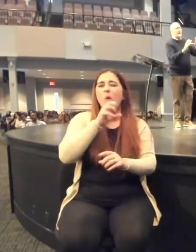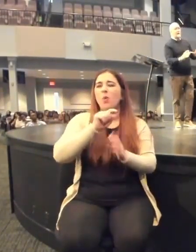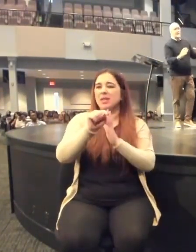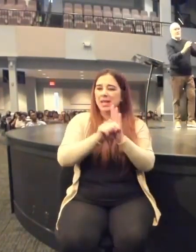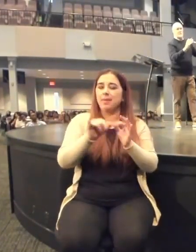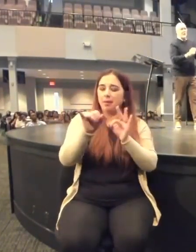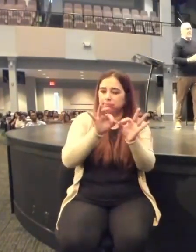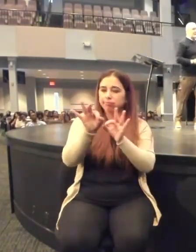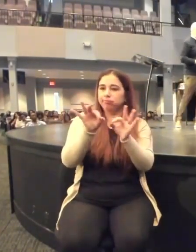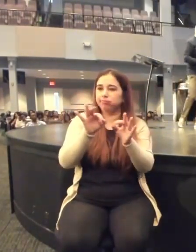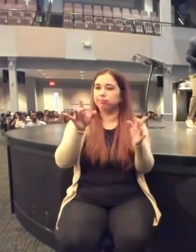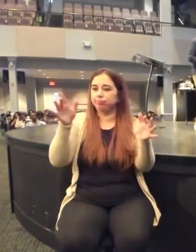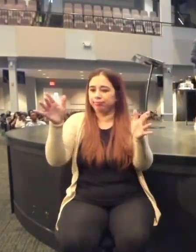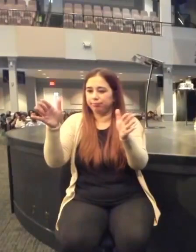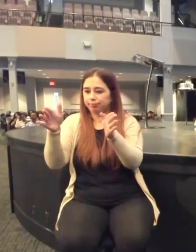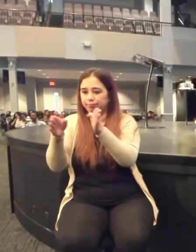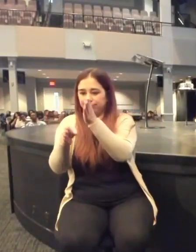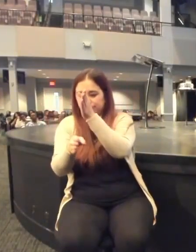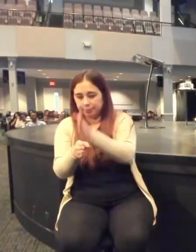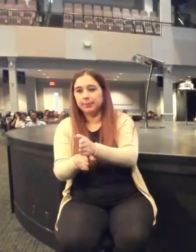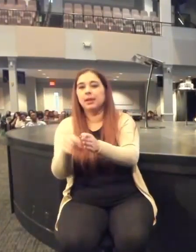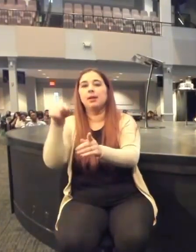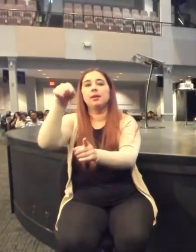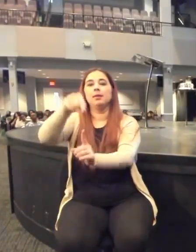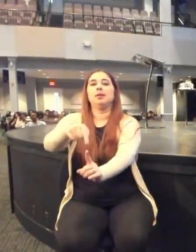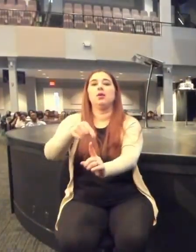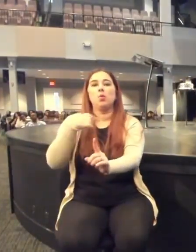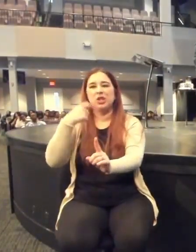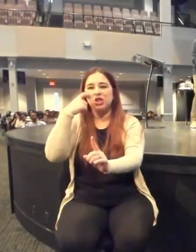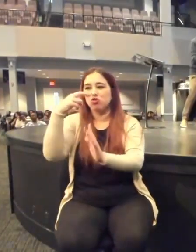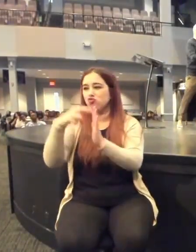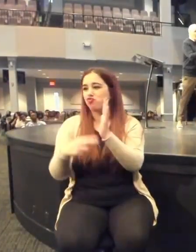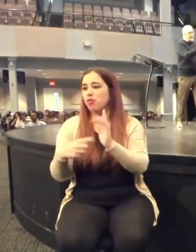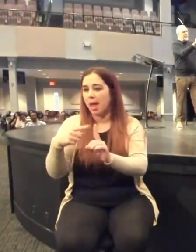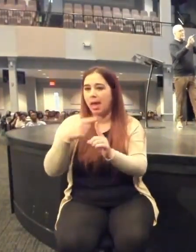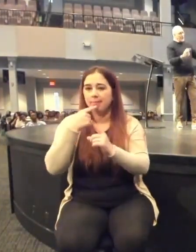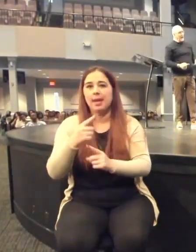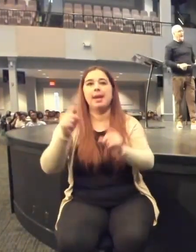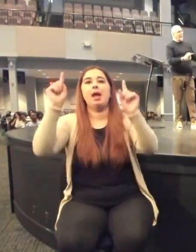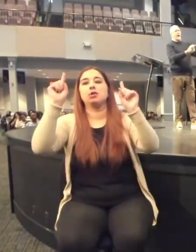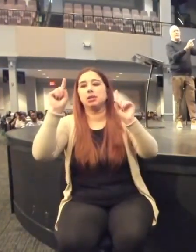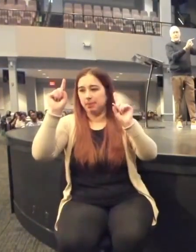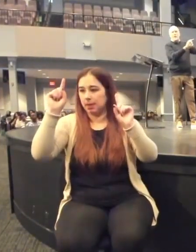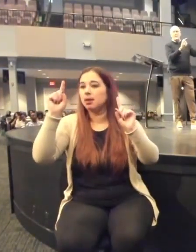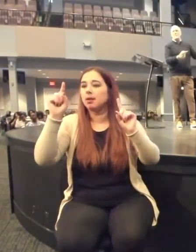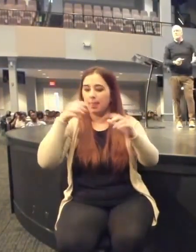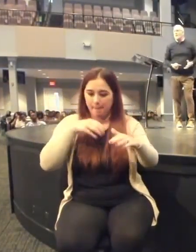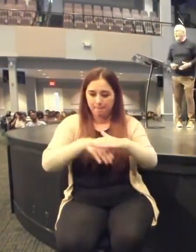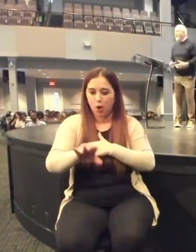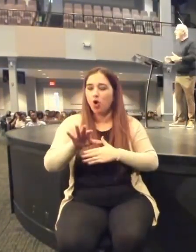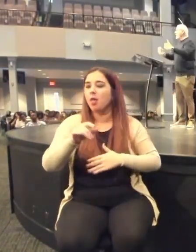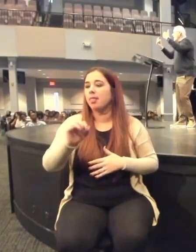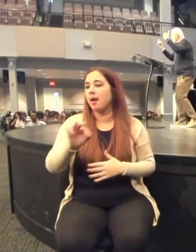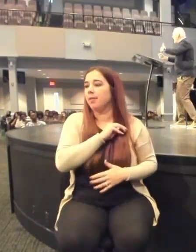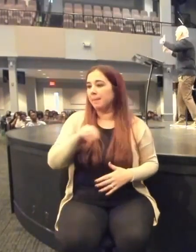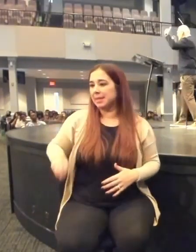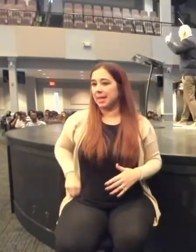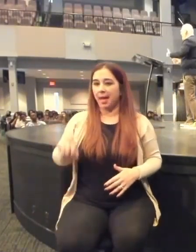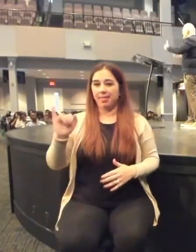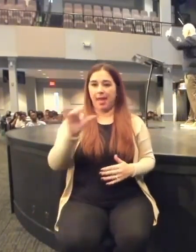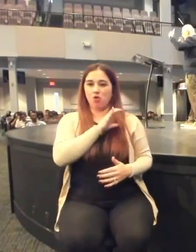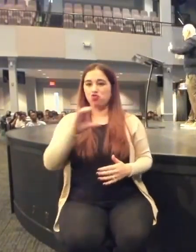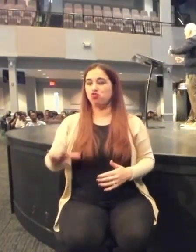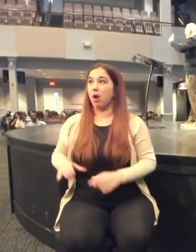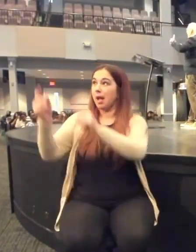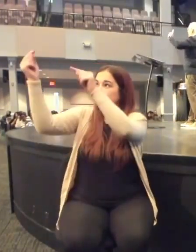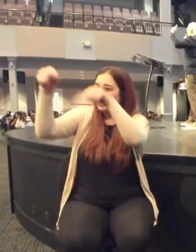the reality of this moment that we just read about just shortly, which leads to what we just read about the birth of Messiah, that Christ